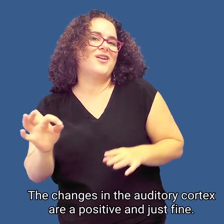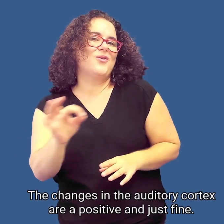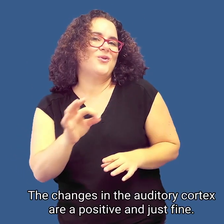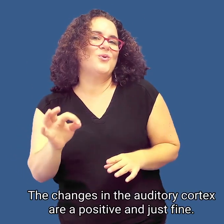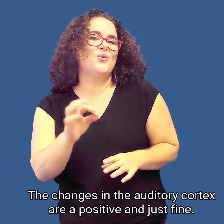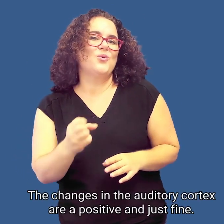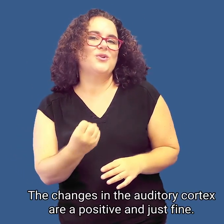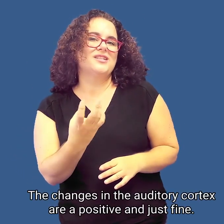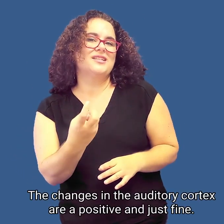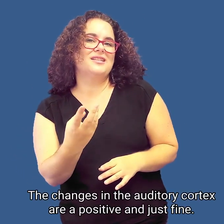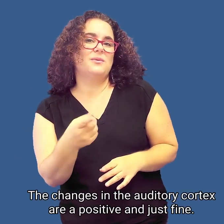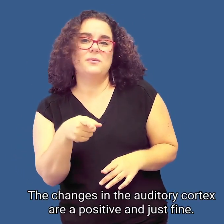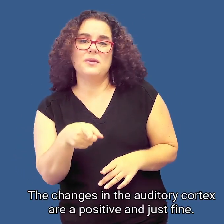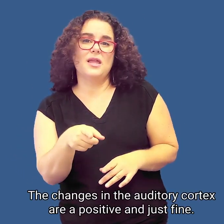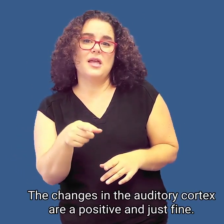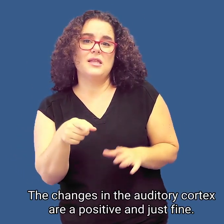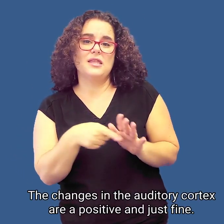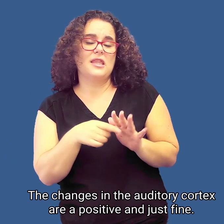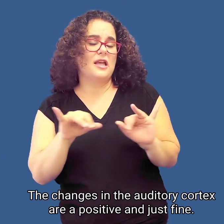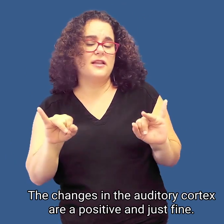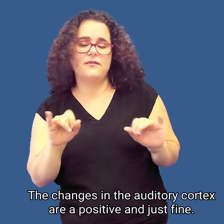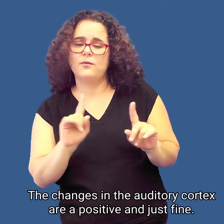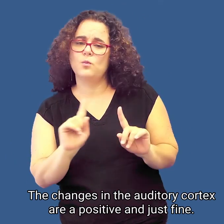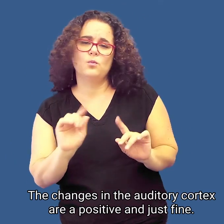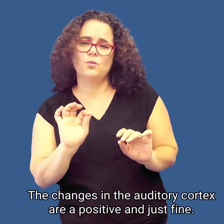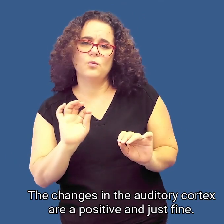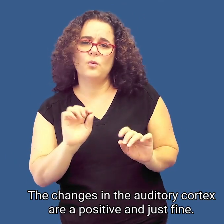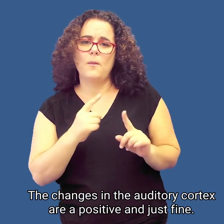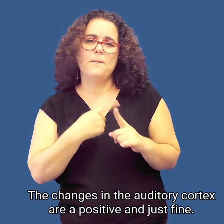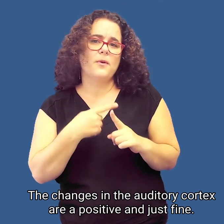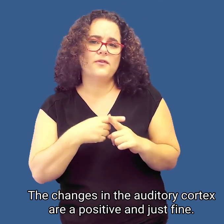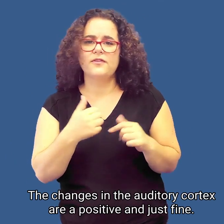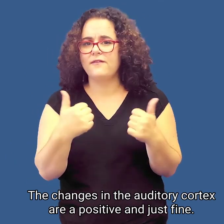The changes in the auditory cortex are a positive and just fine.